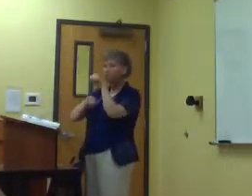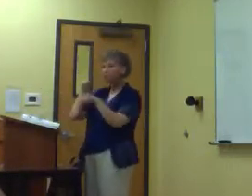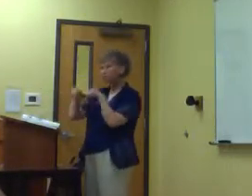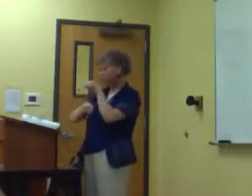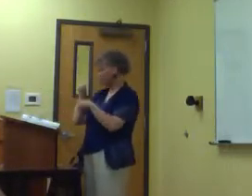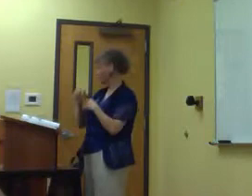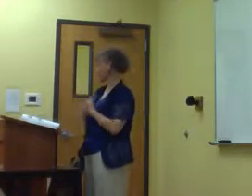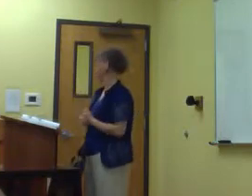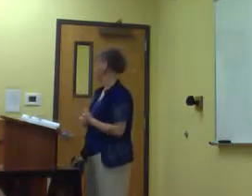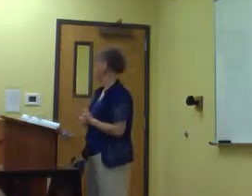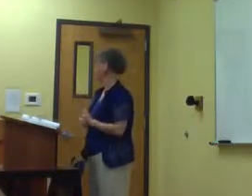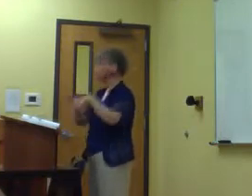Bicycling.